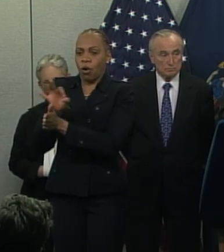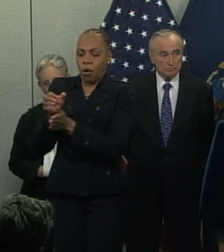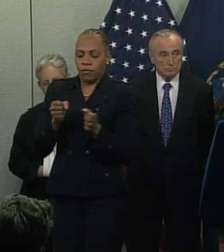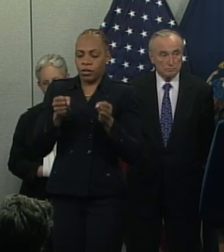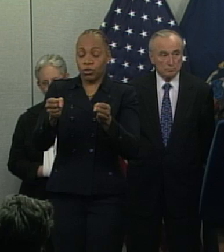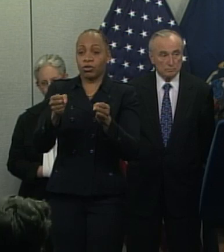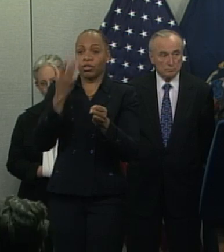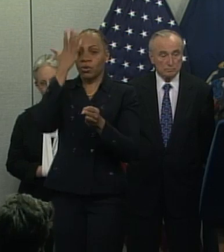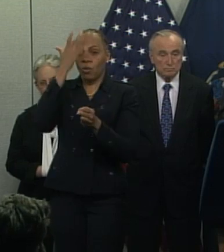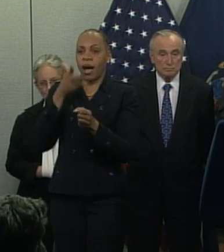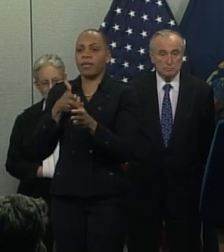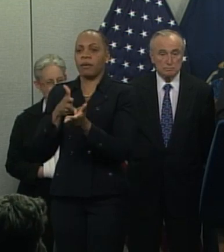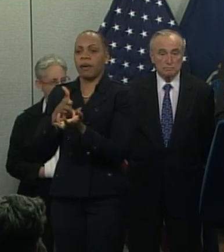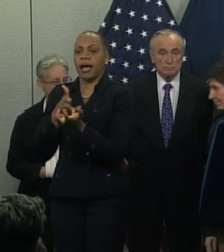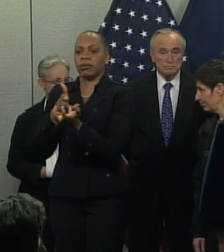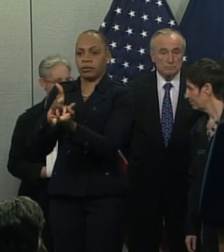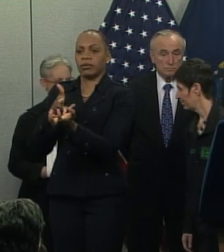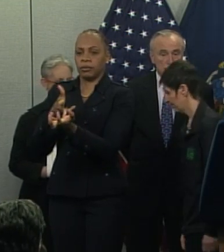sure that the plows could get through.